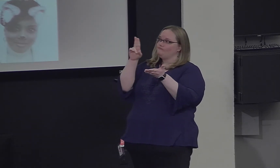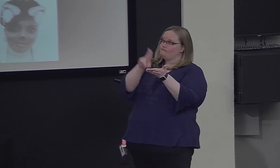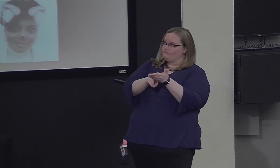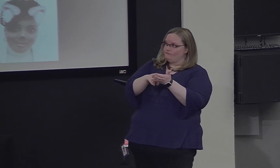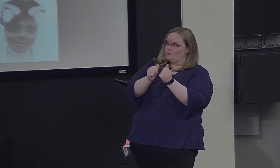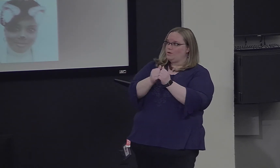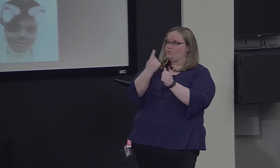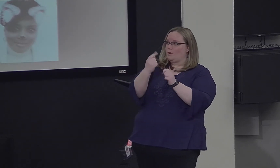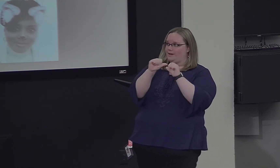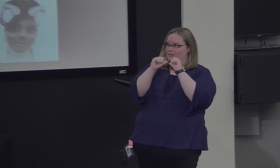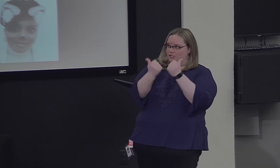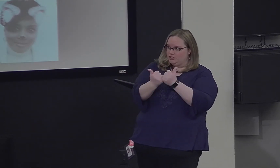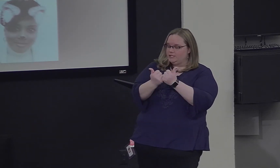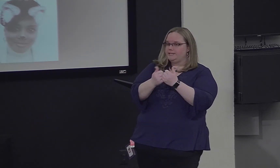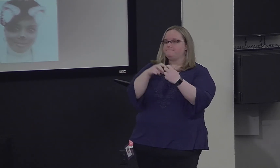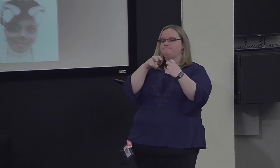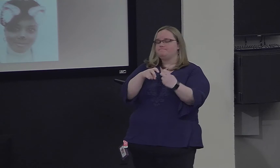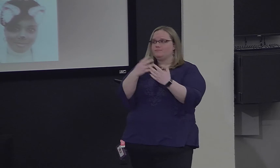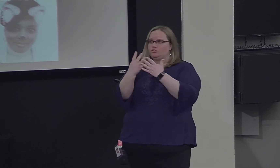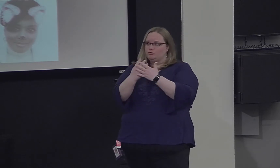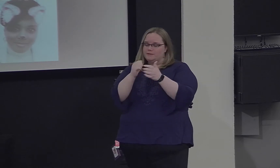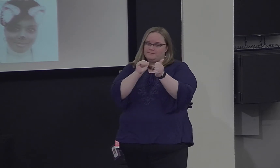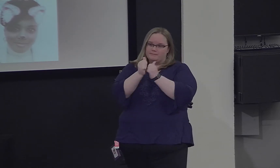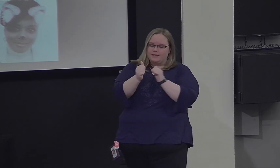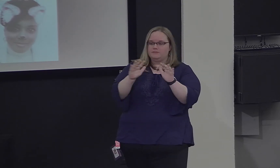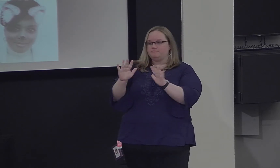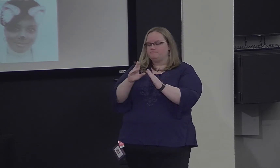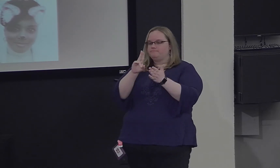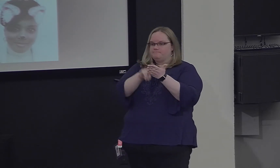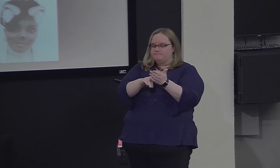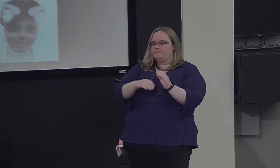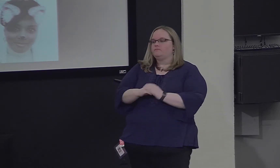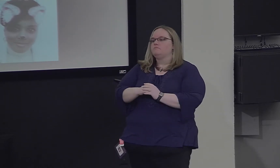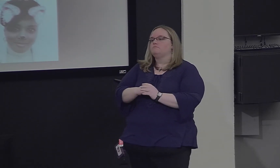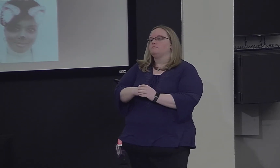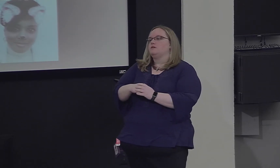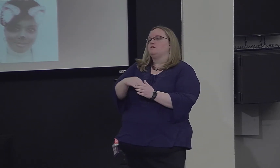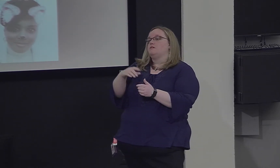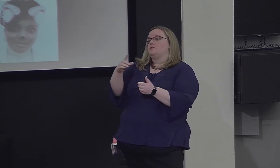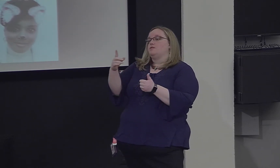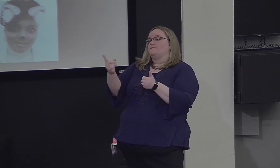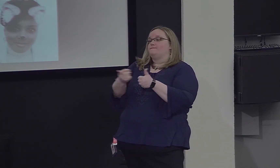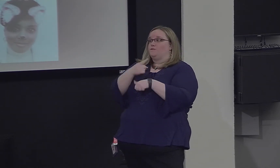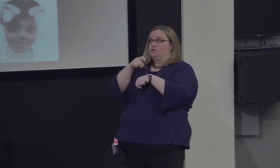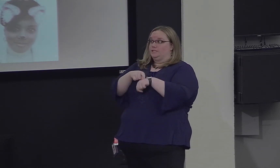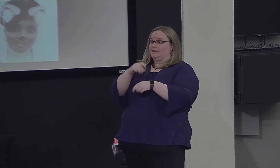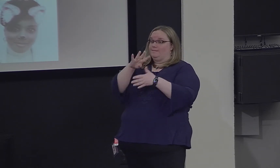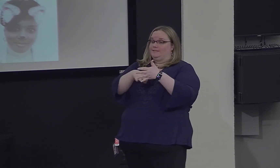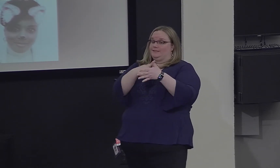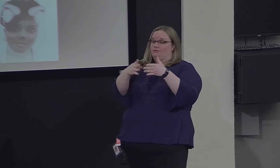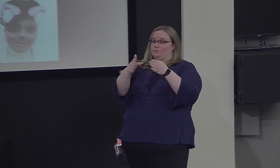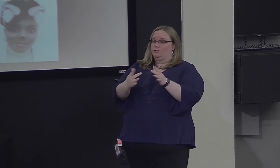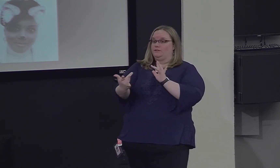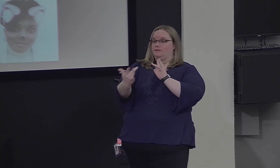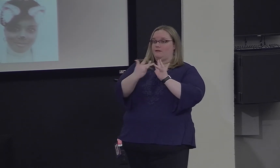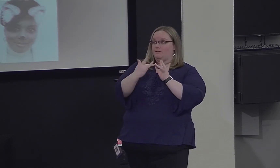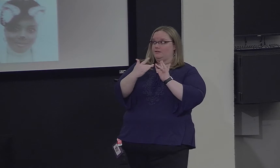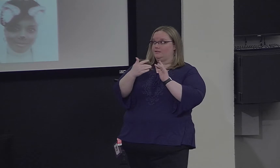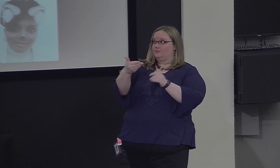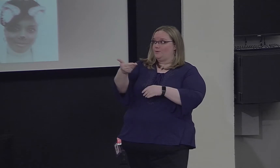myself a baby interpreter. I contracted with an agency after passing their screening. And the first time